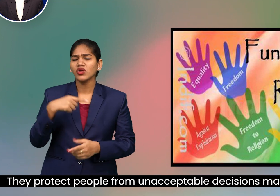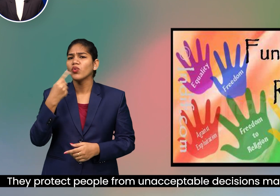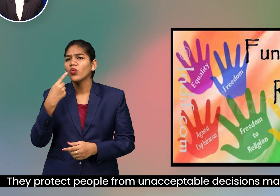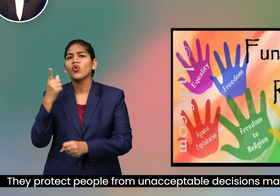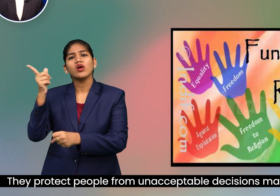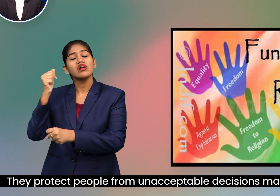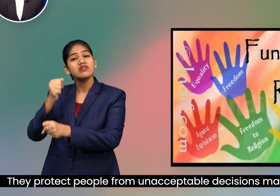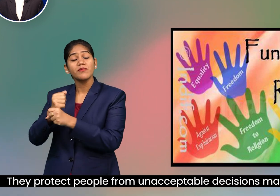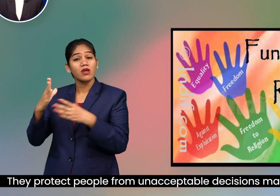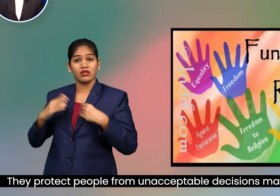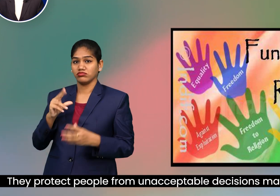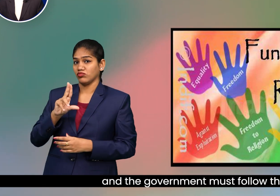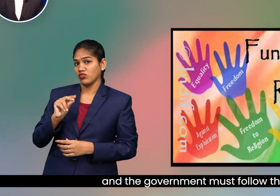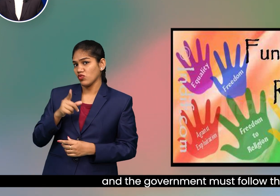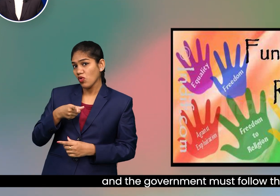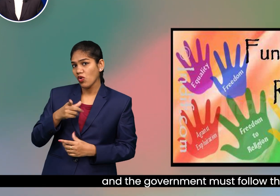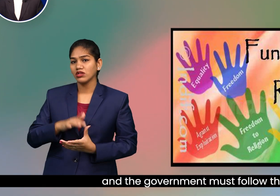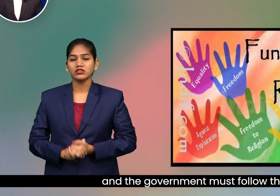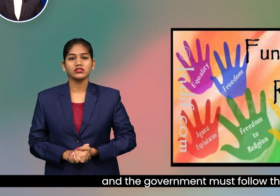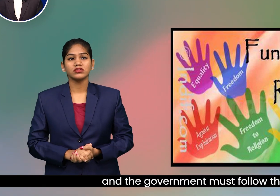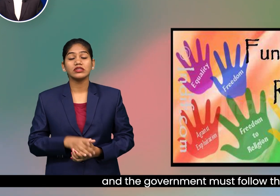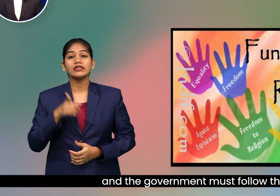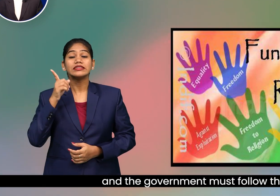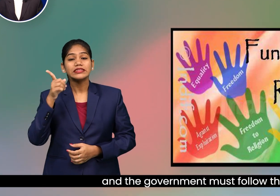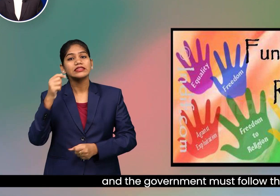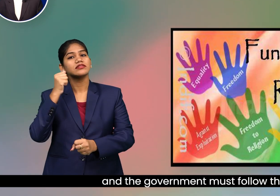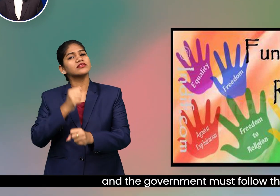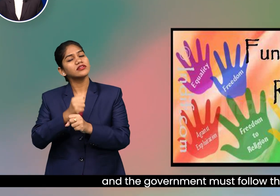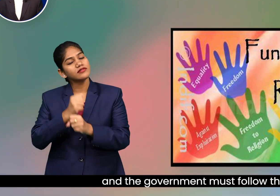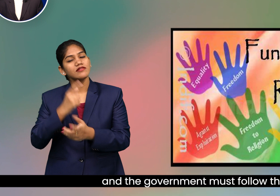government, and the government must follow them.